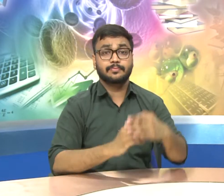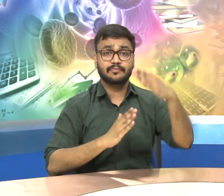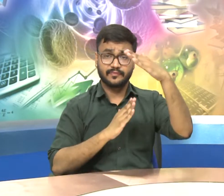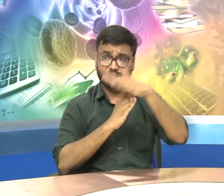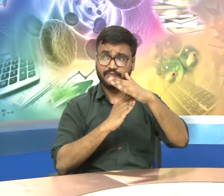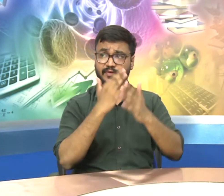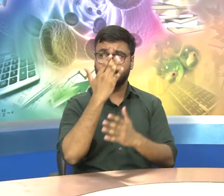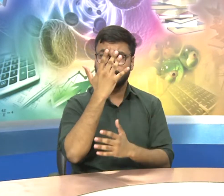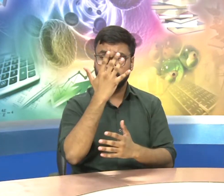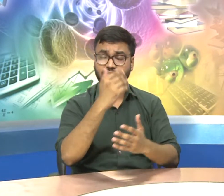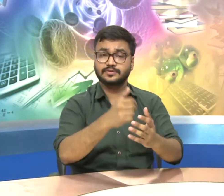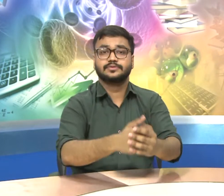Let's take a short break.